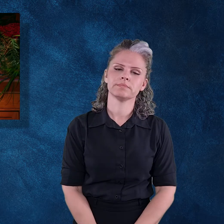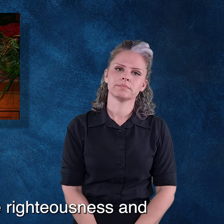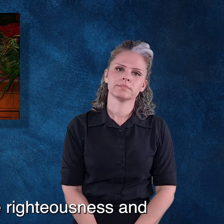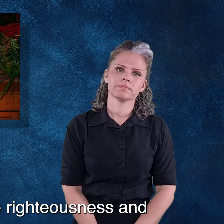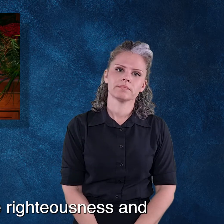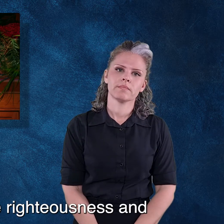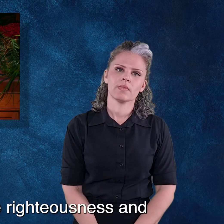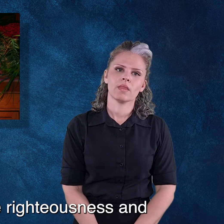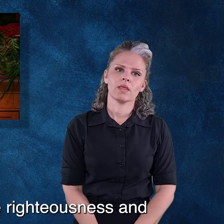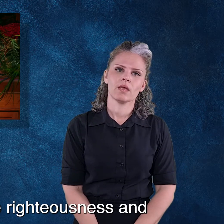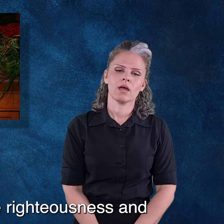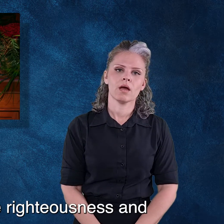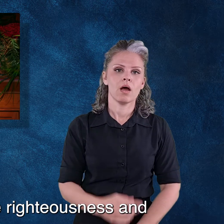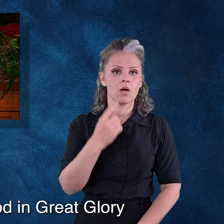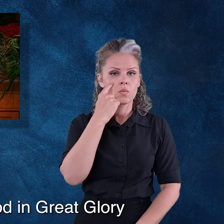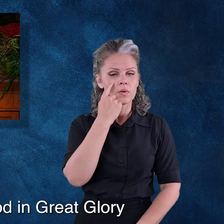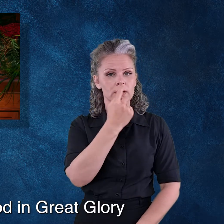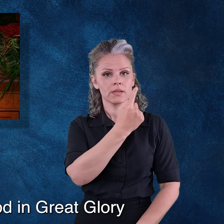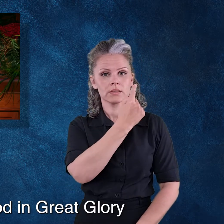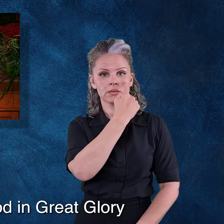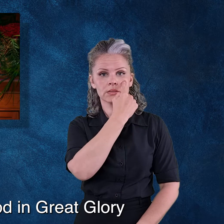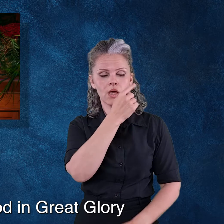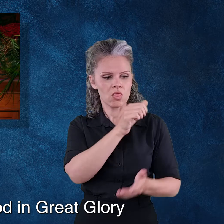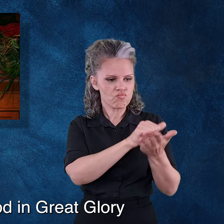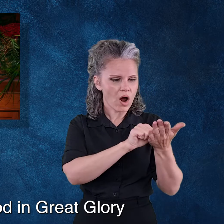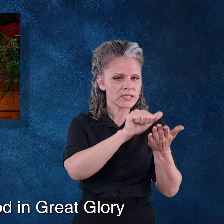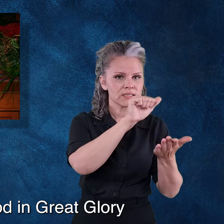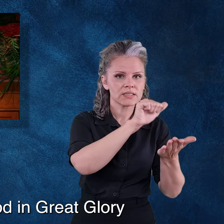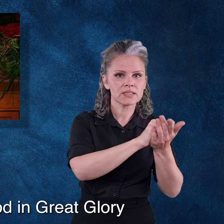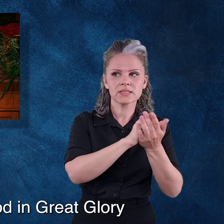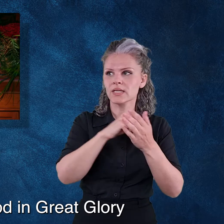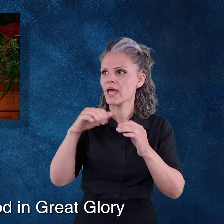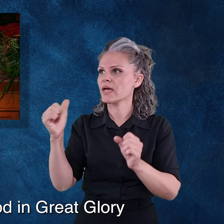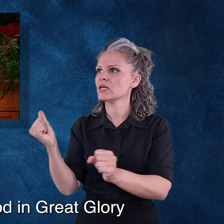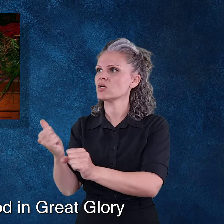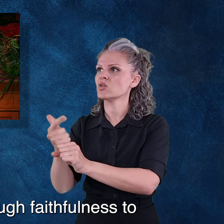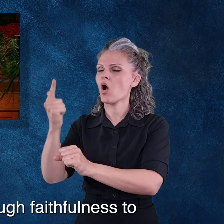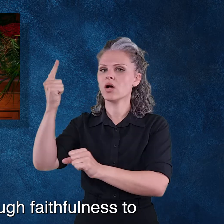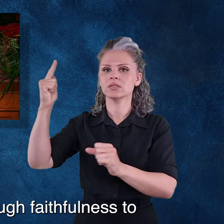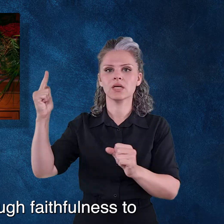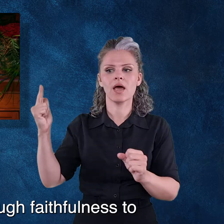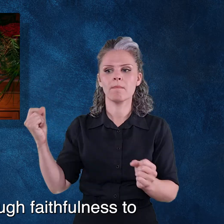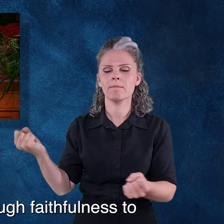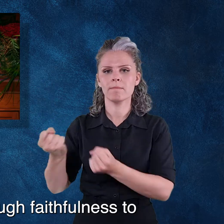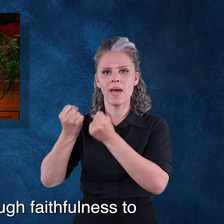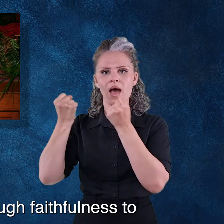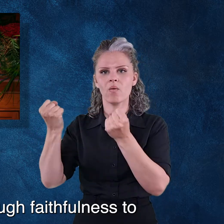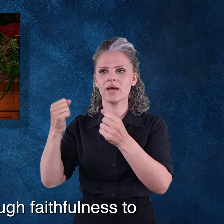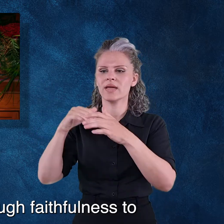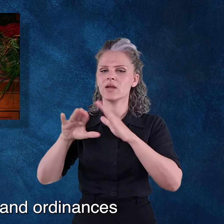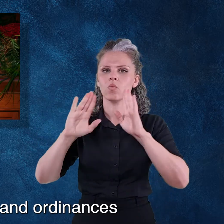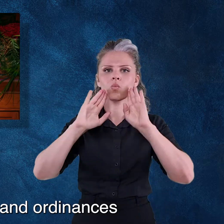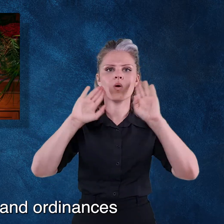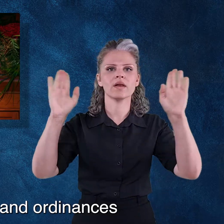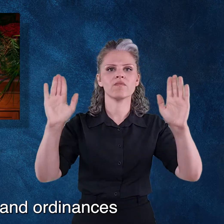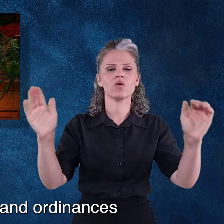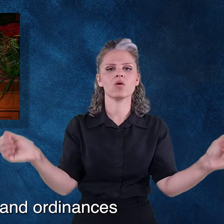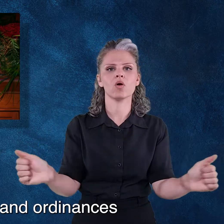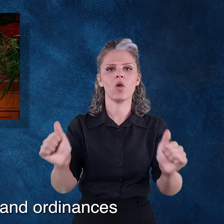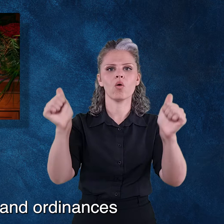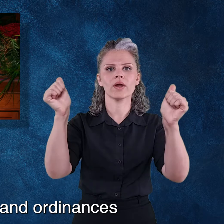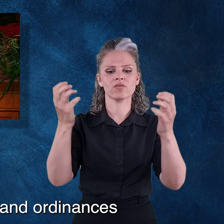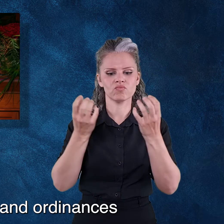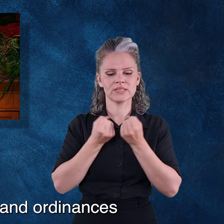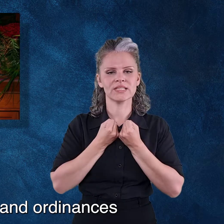I witnessed the righteousness and power of God in great glory received through faithfulness to covenants and